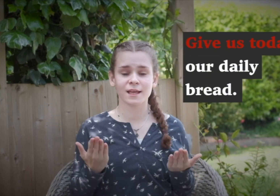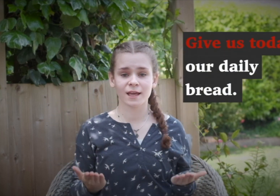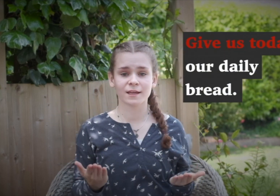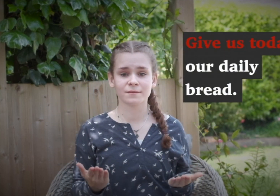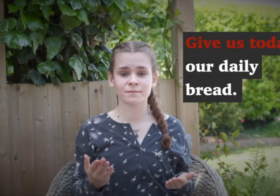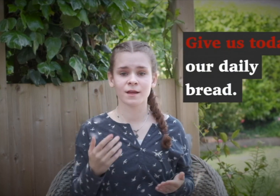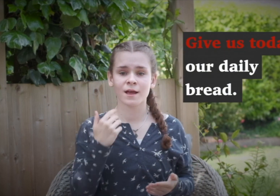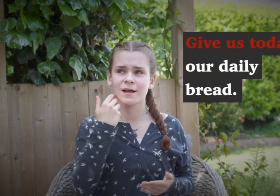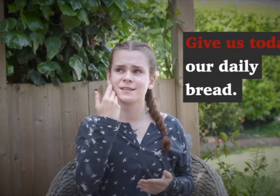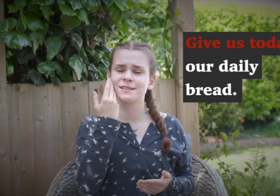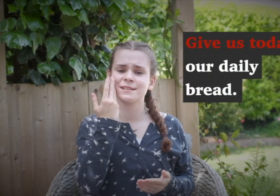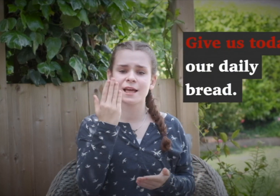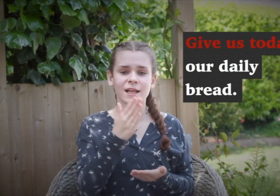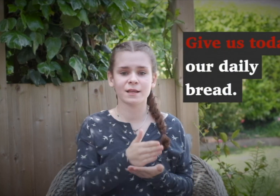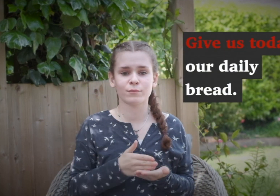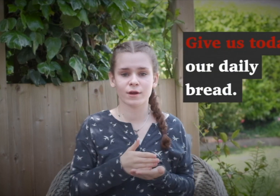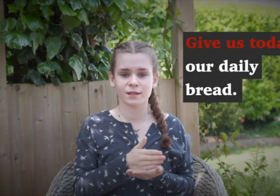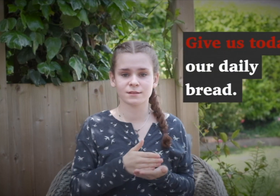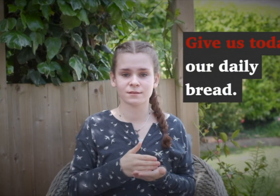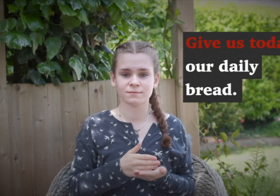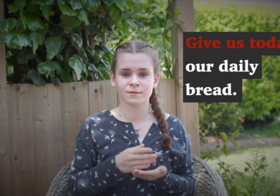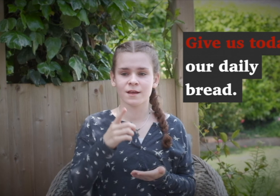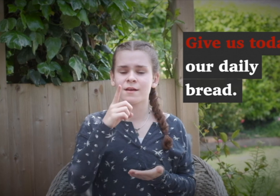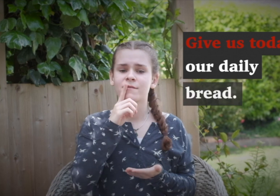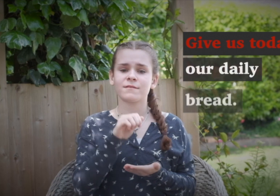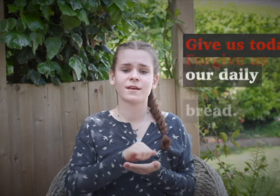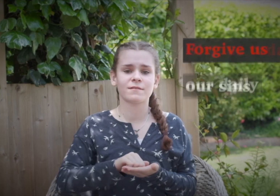Give us today our daily bread.